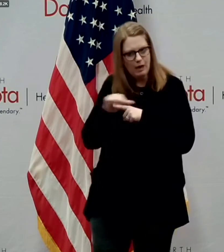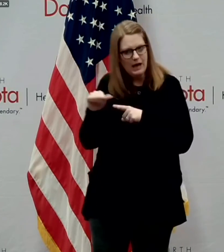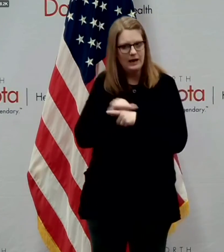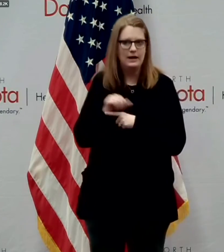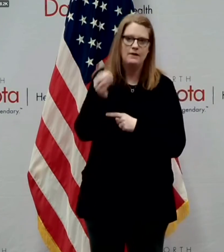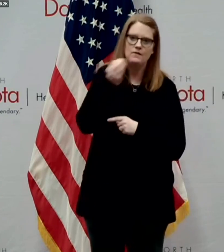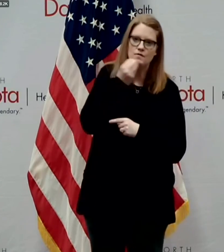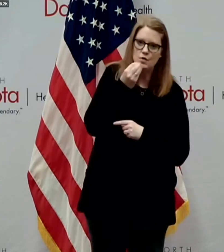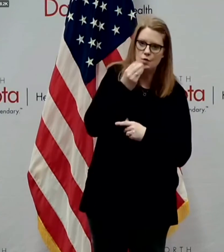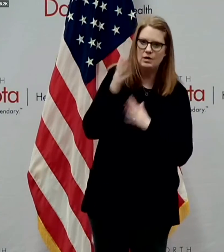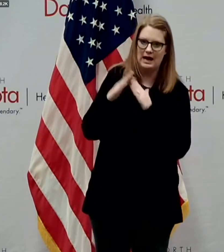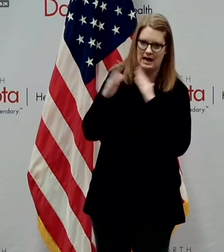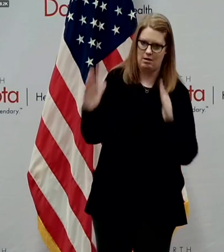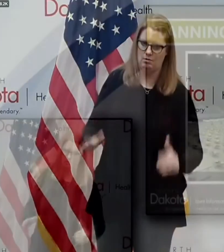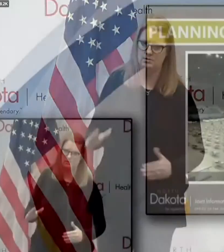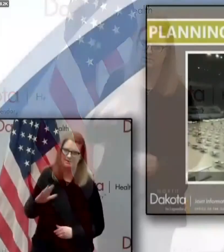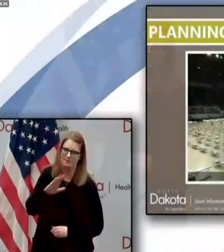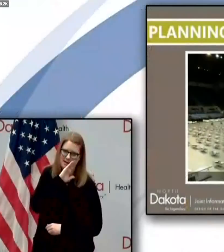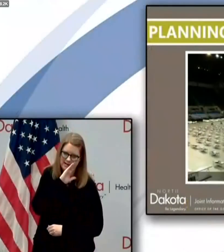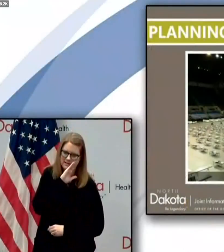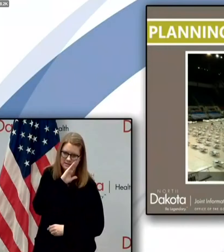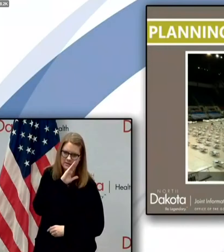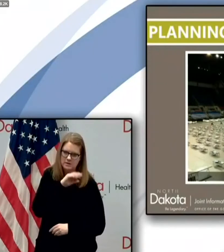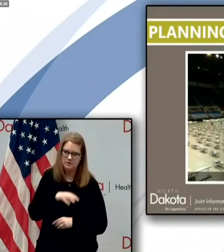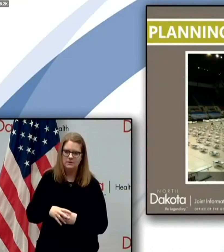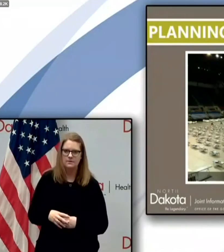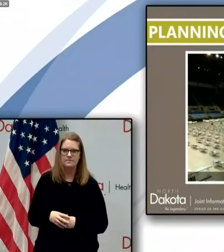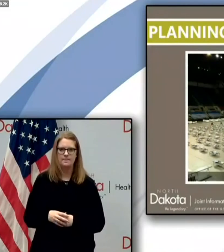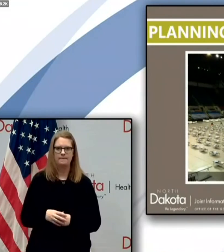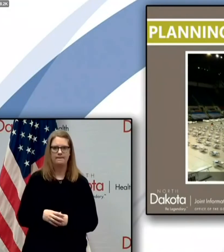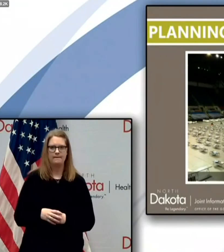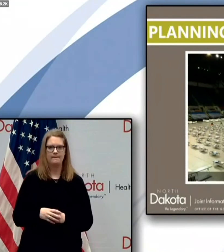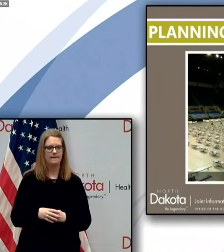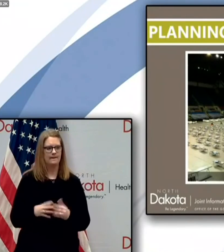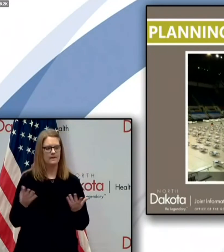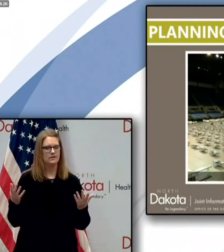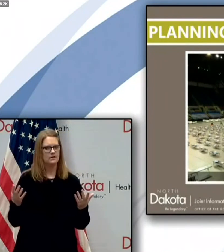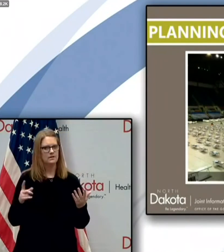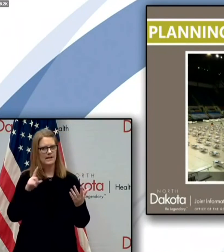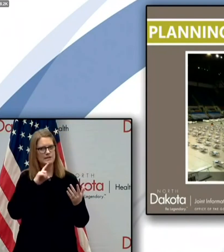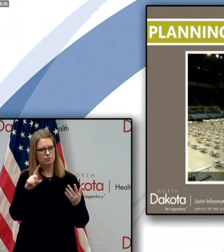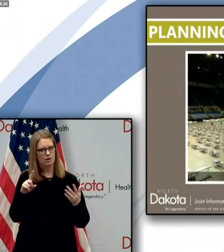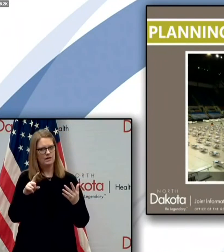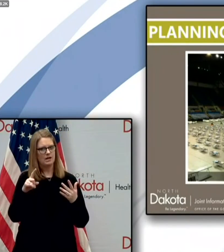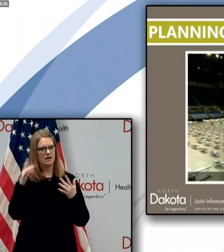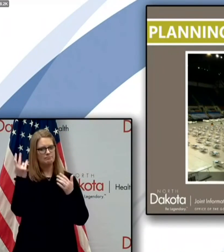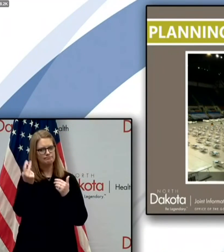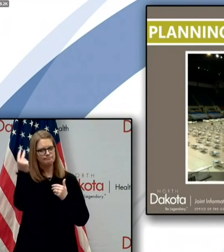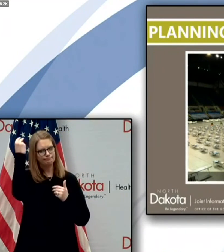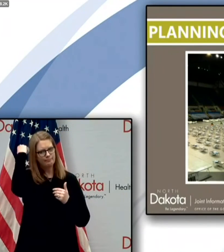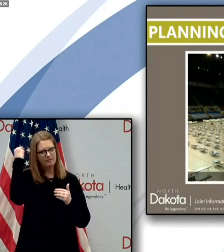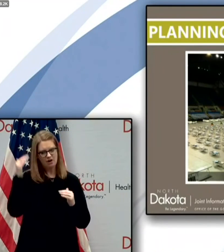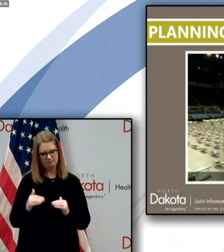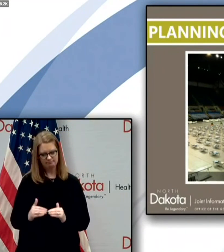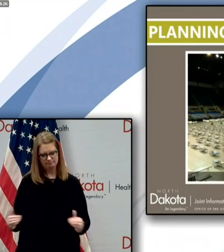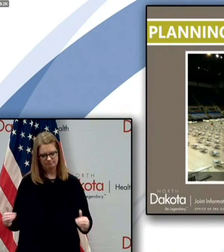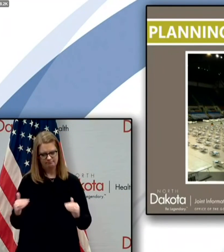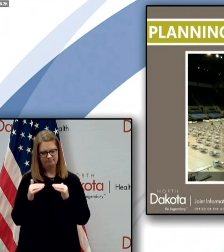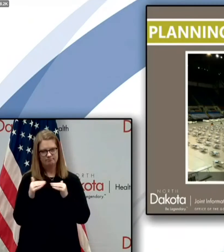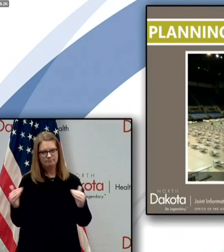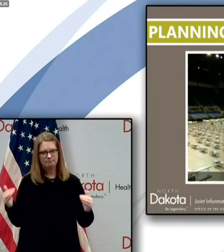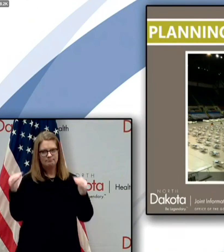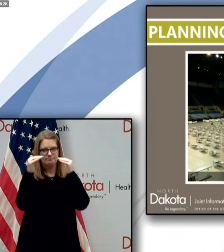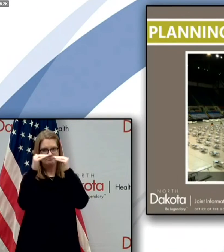food, and housing. So that is a high-level overview of our tiered plan for